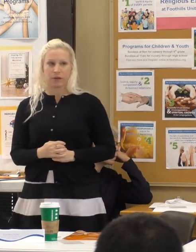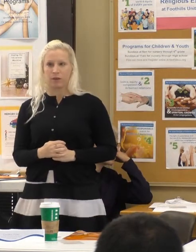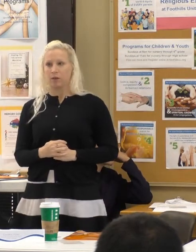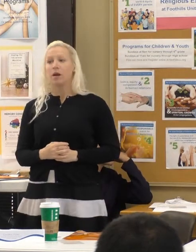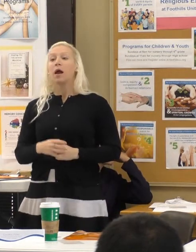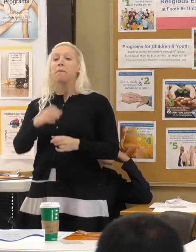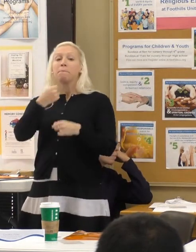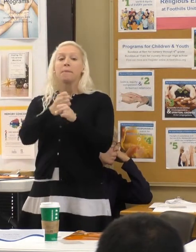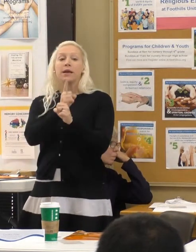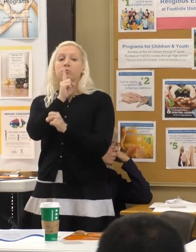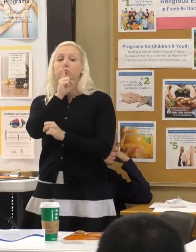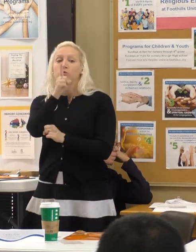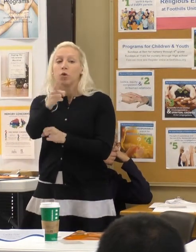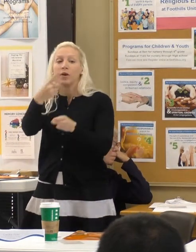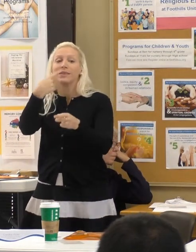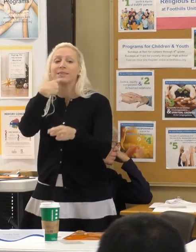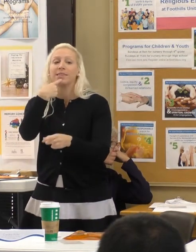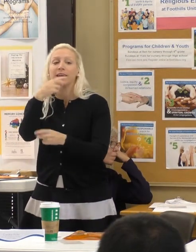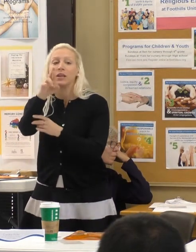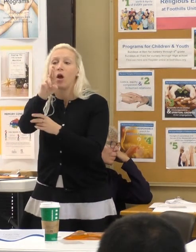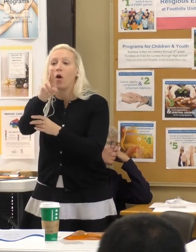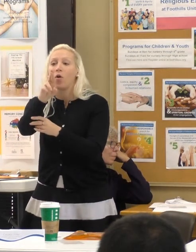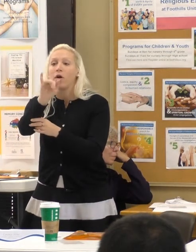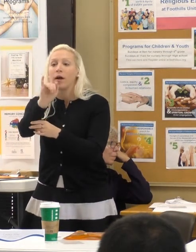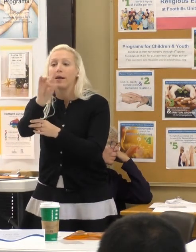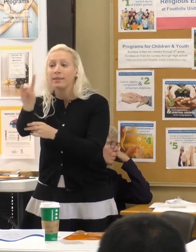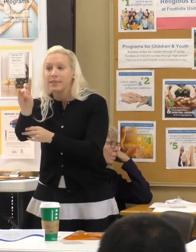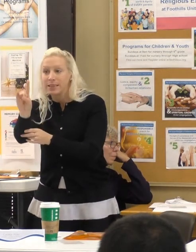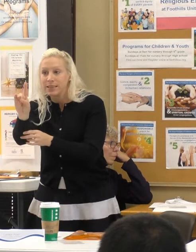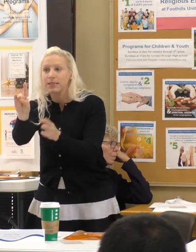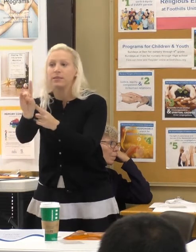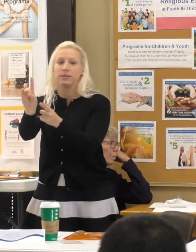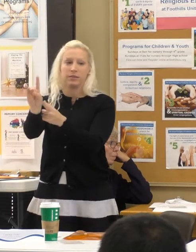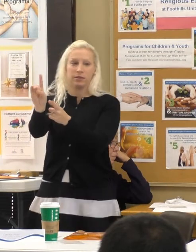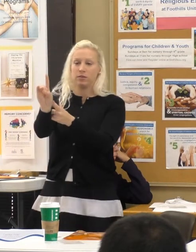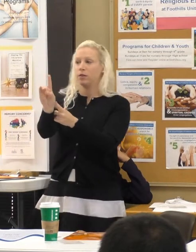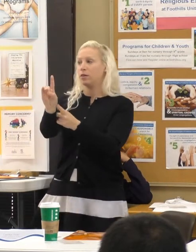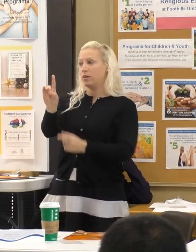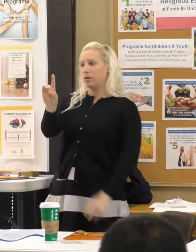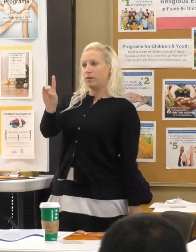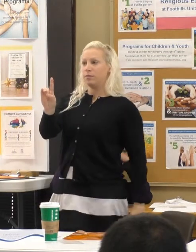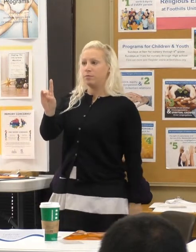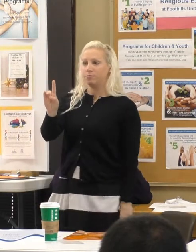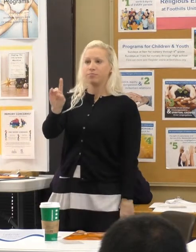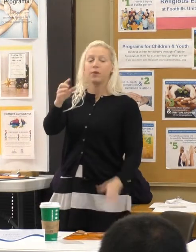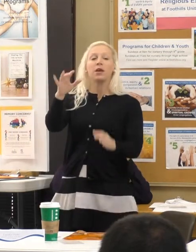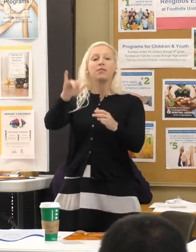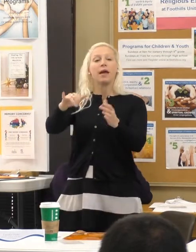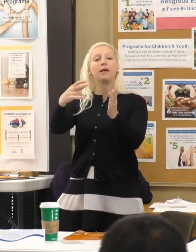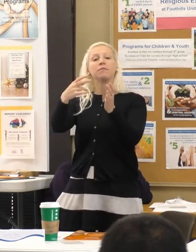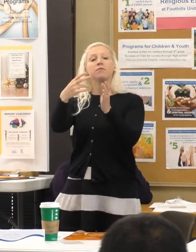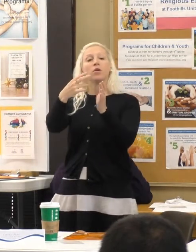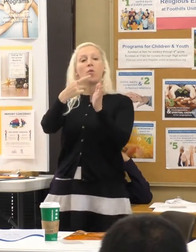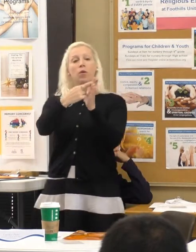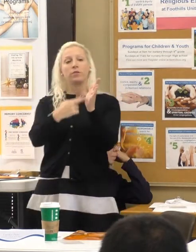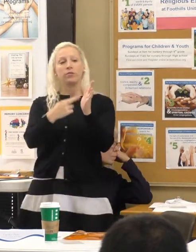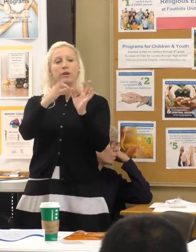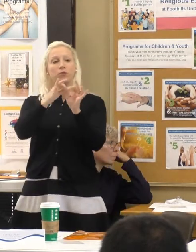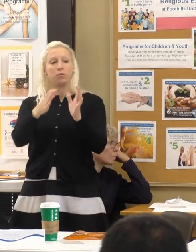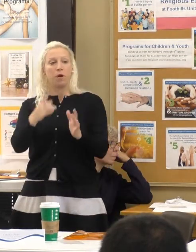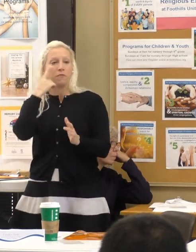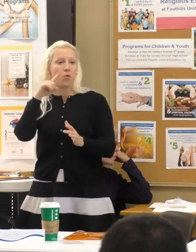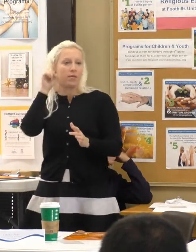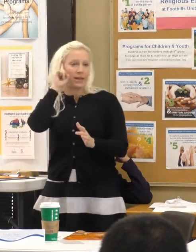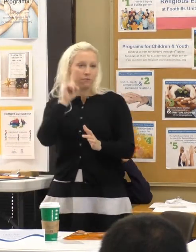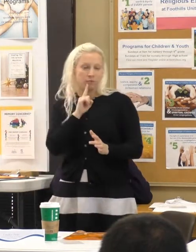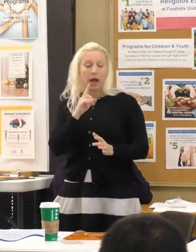RID certification card. Make sure that you use the term RID, Registry of Interpreters for